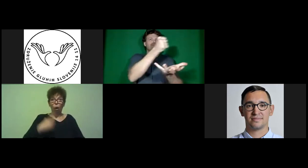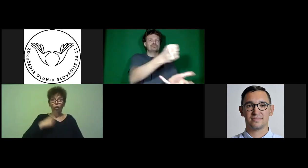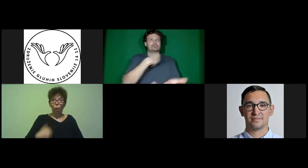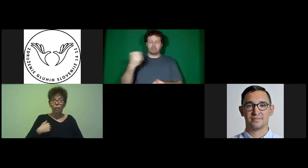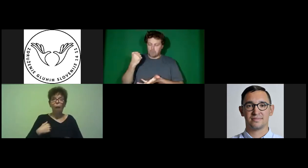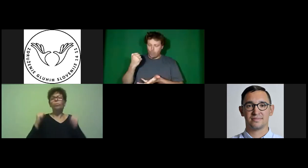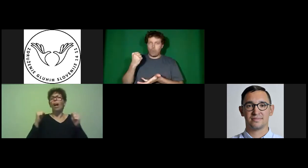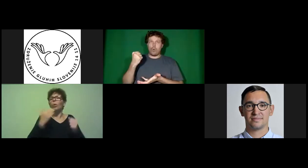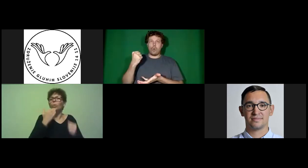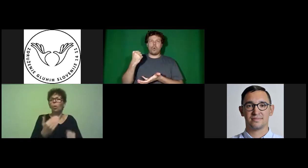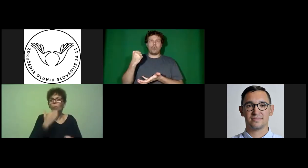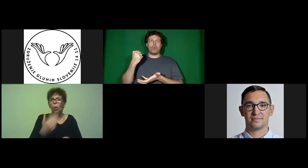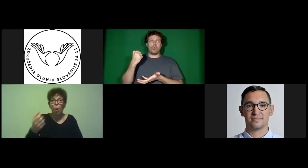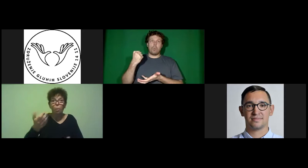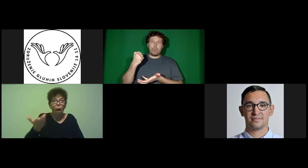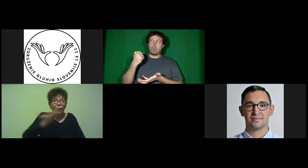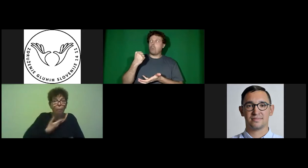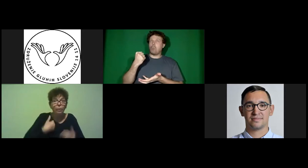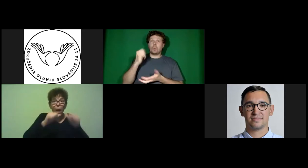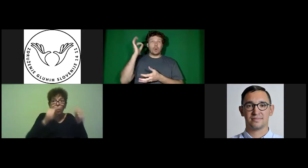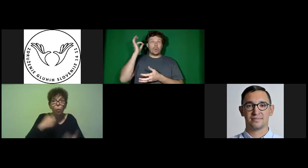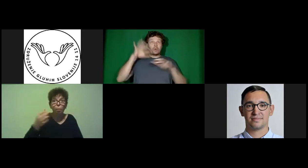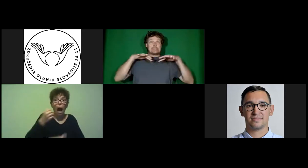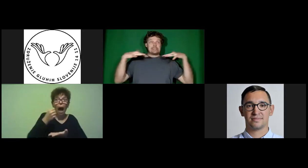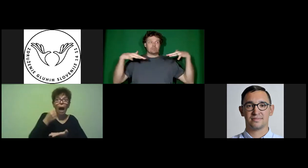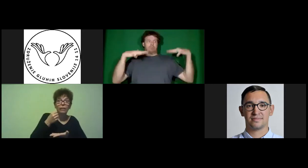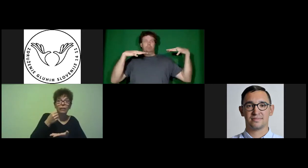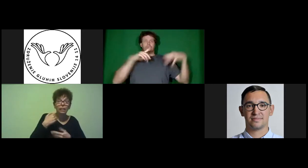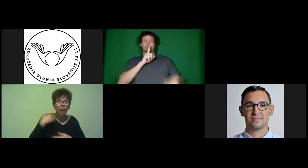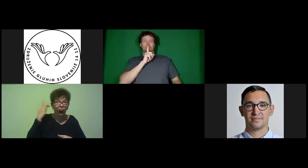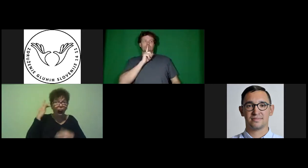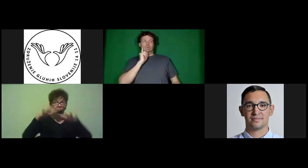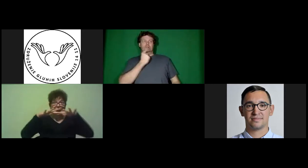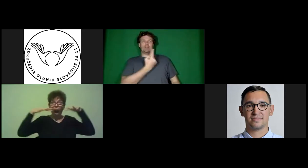And I got this cup. I was selected